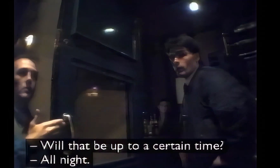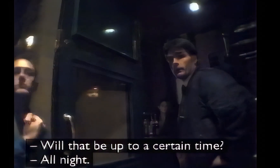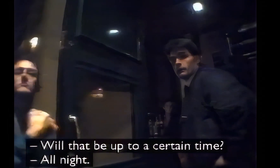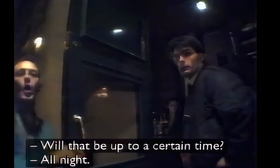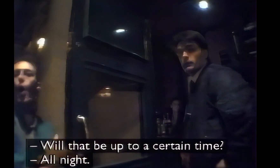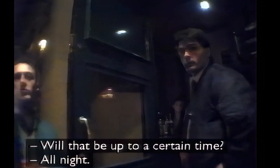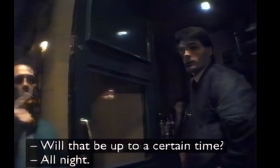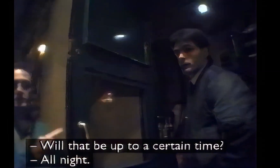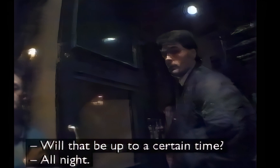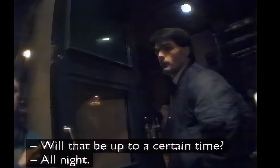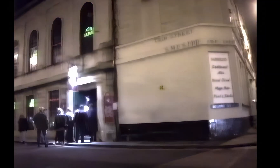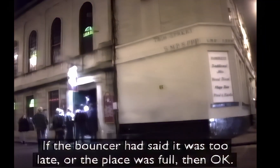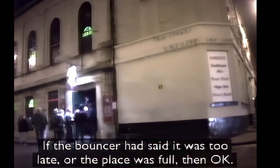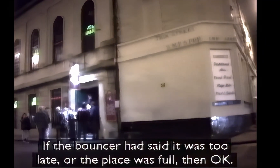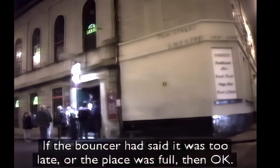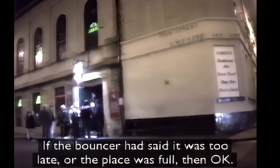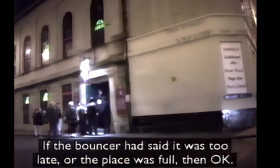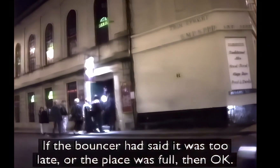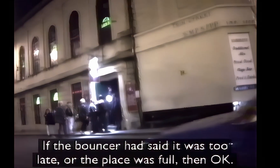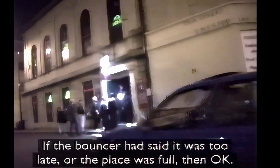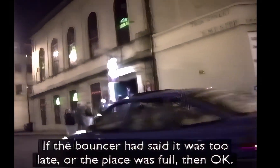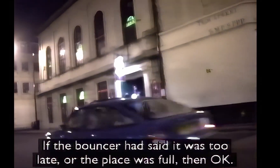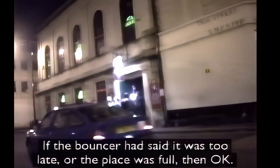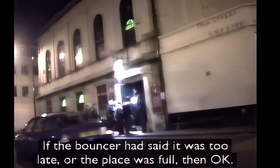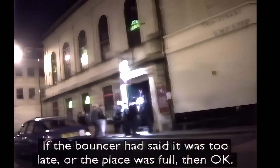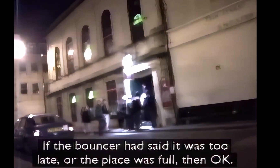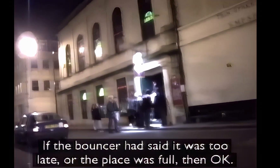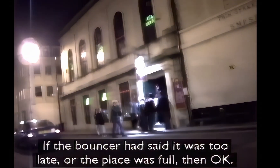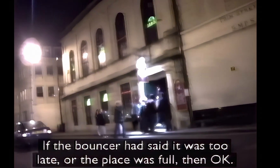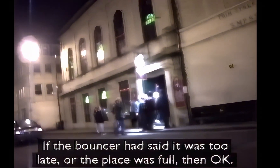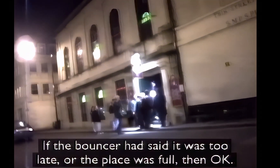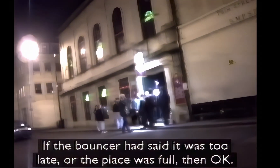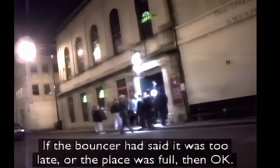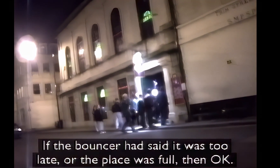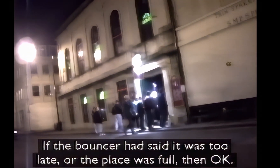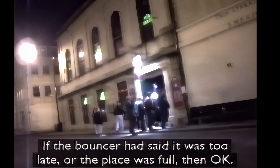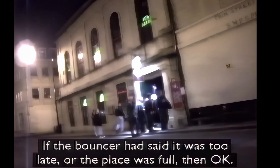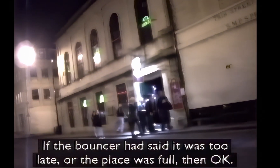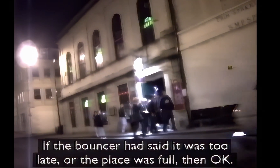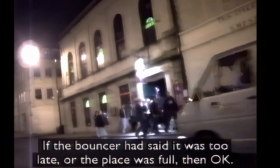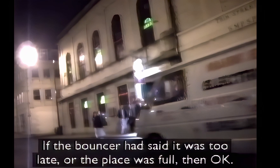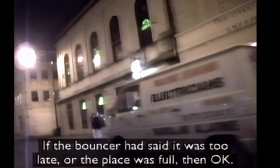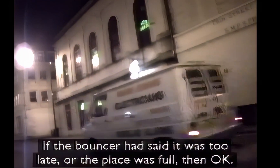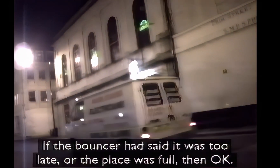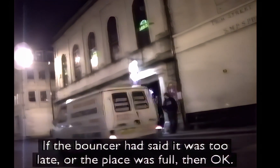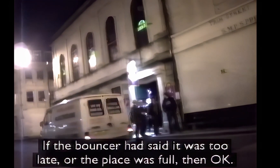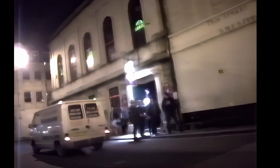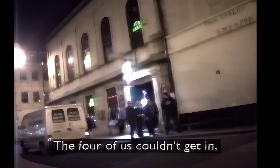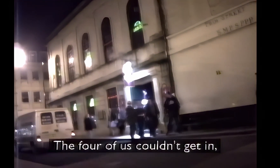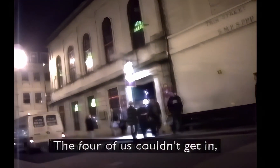night. We'll do. All night? Oh, yeah, okay. If the bouncers had said something like it's too late or the place is